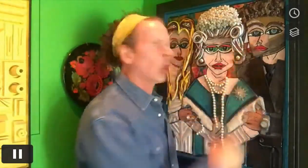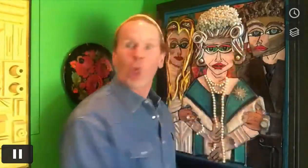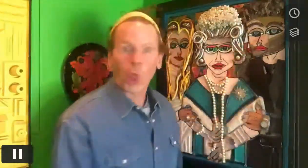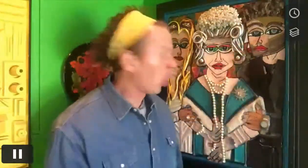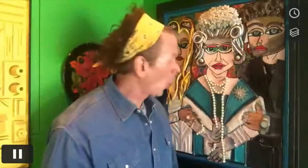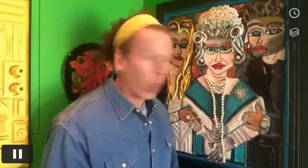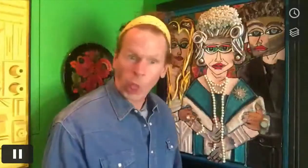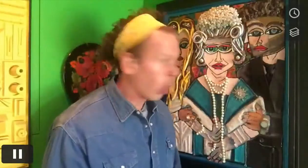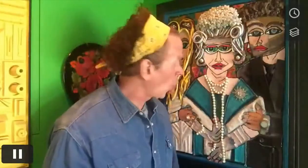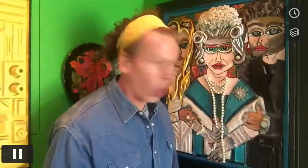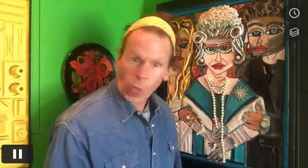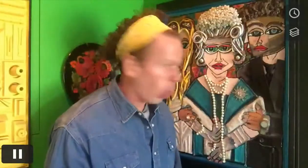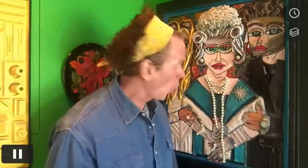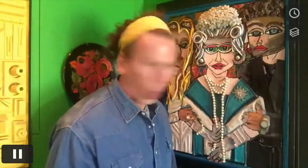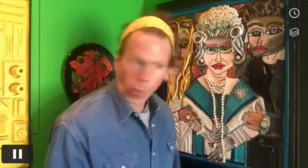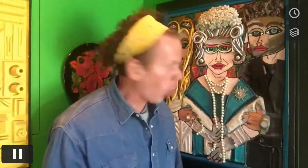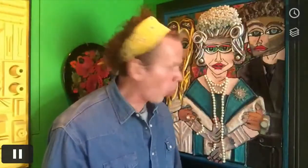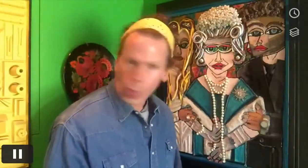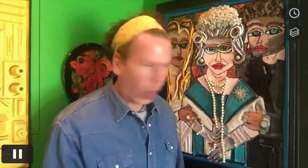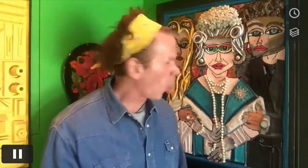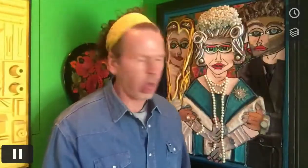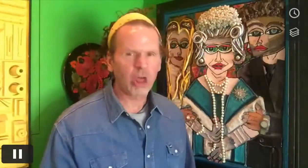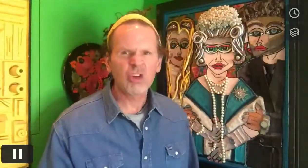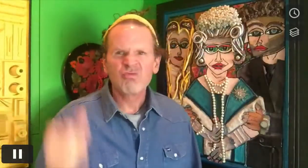Look at the eyes. Very inquisitive.